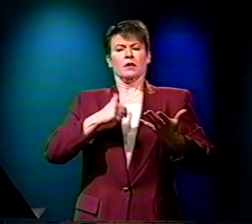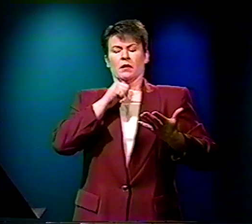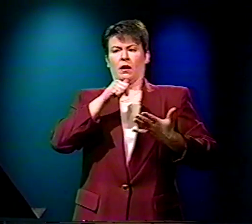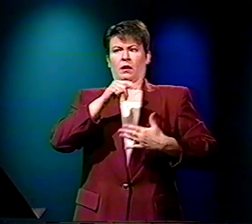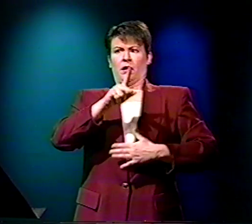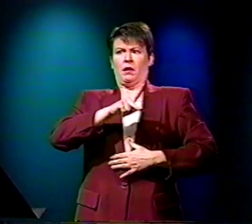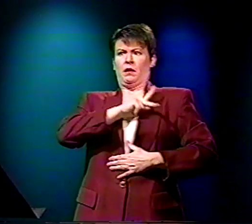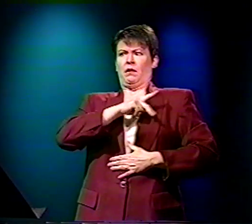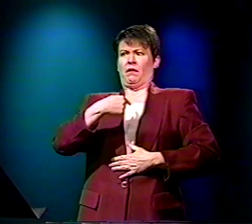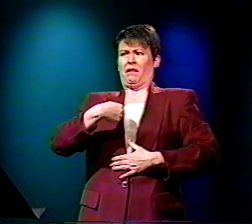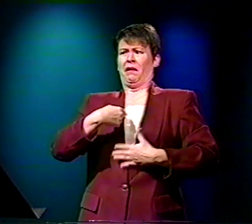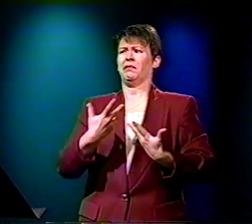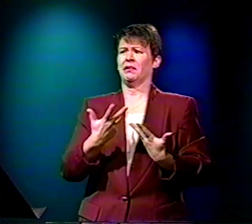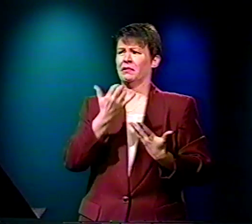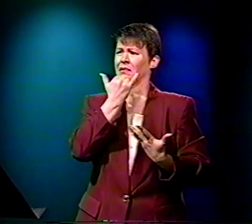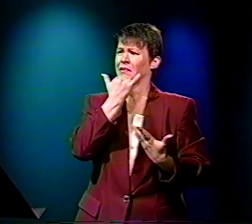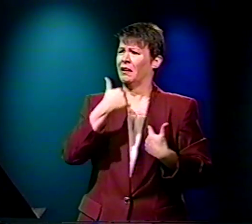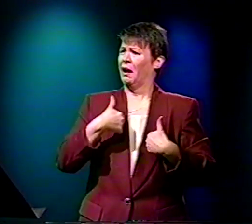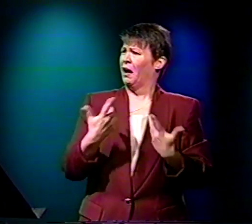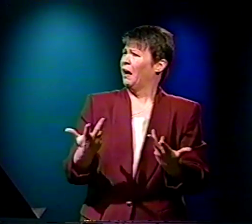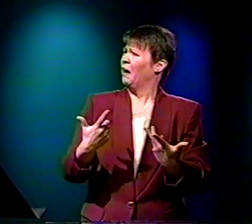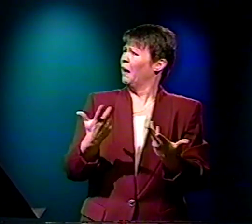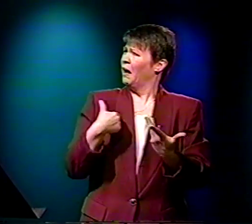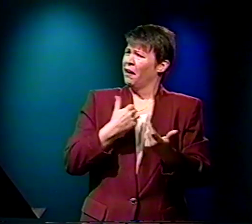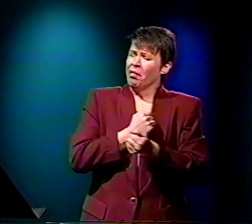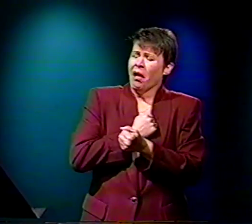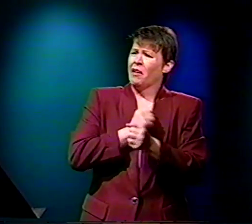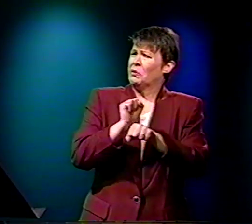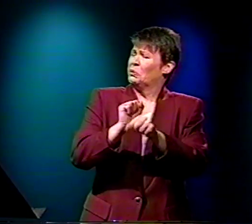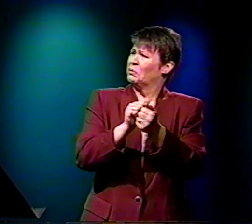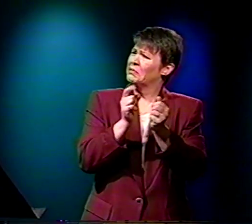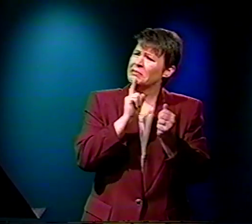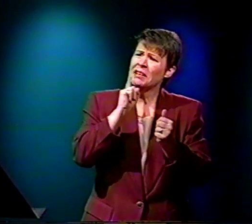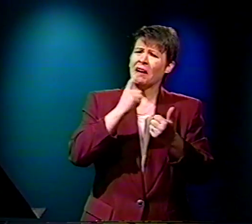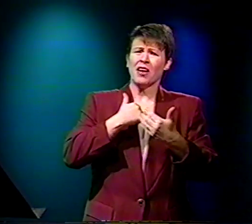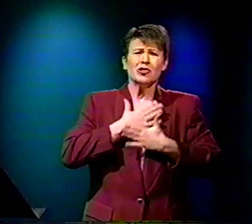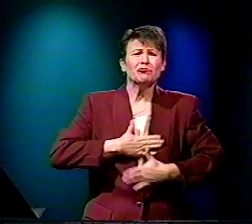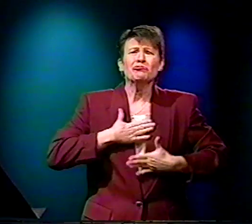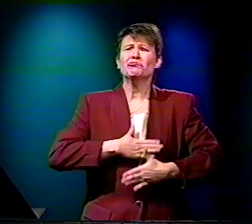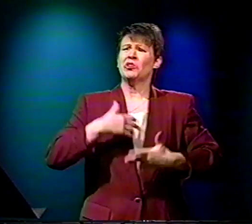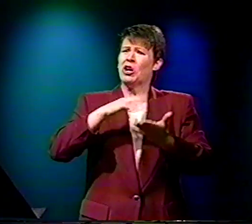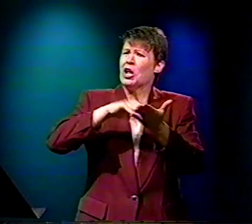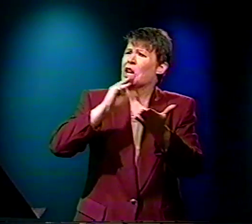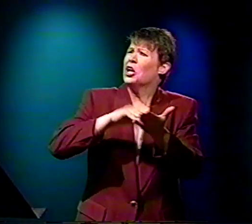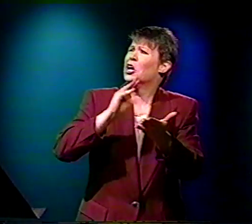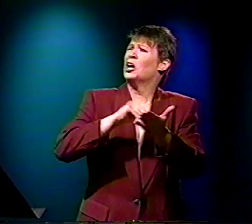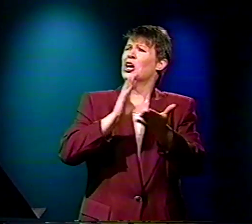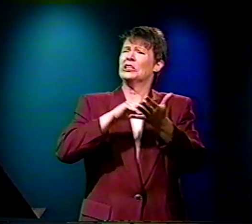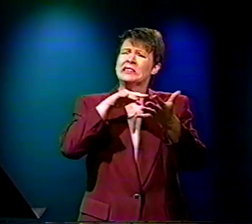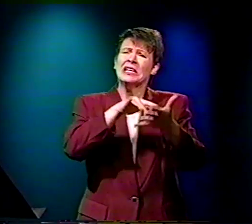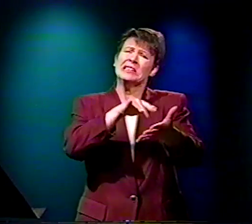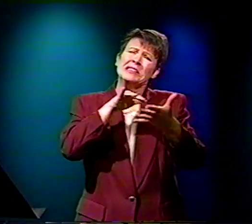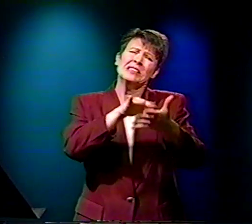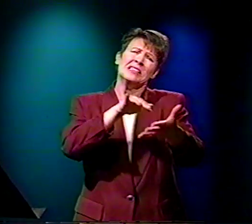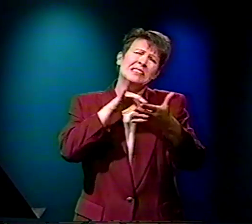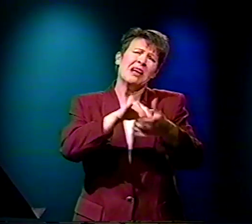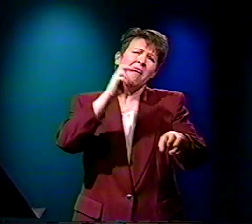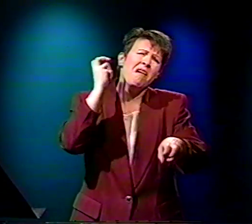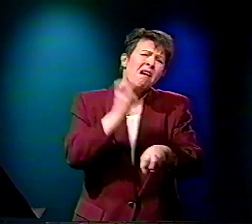that that will help the interpreter so that the interpreter doesn't feel it so personally and then think to themselves, well, I love working with deaf people. I worked so